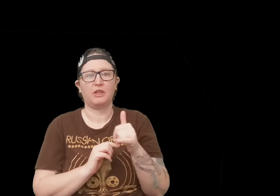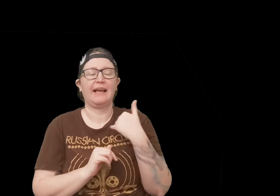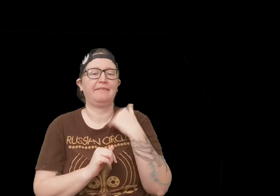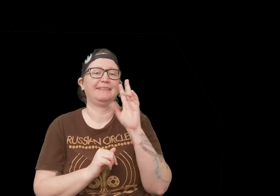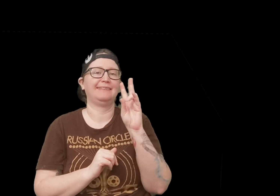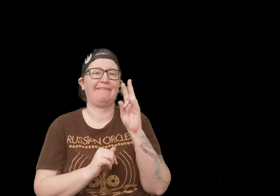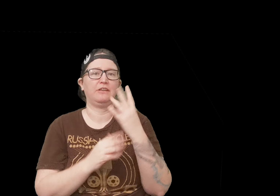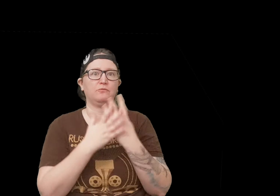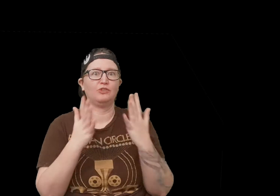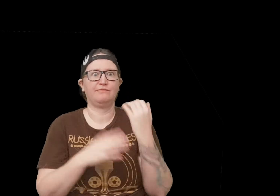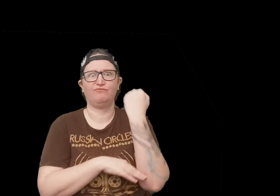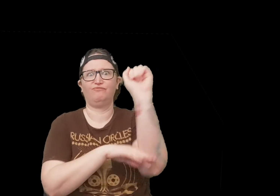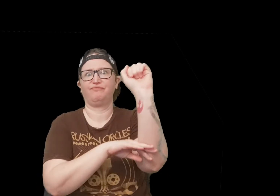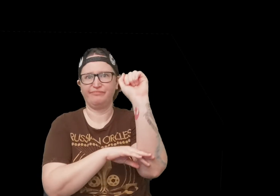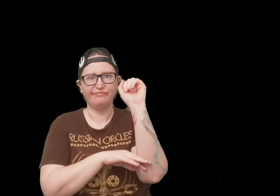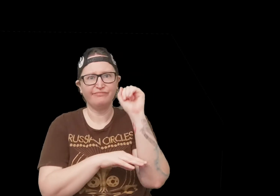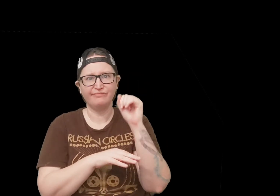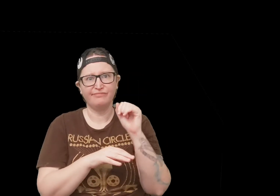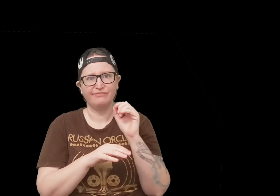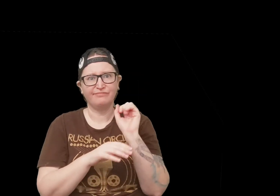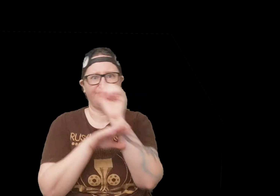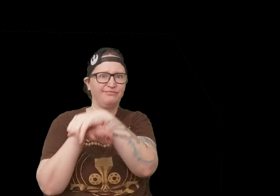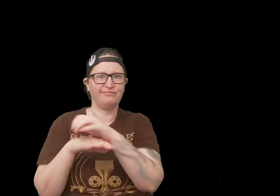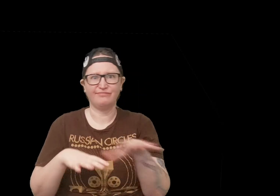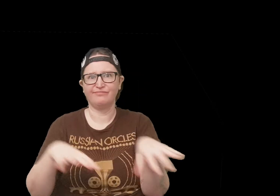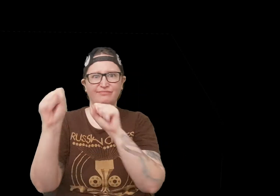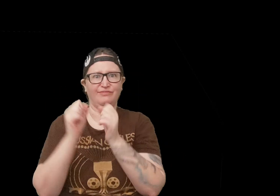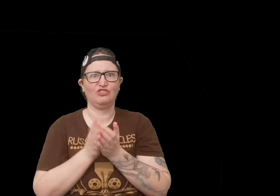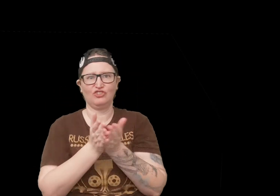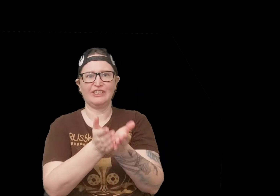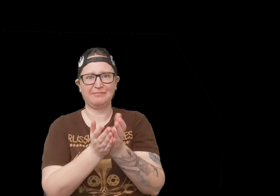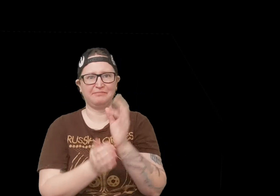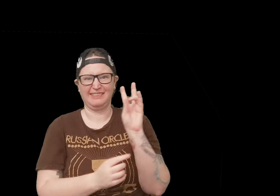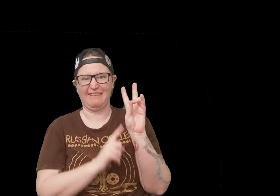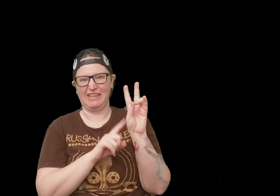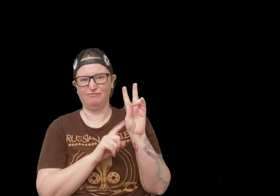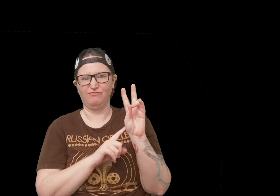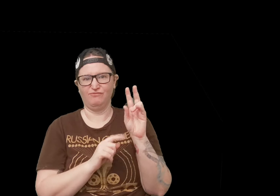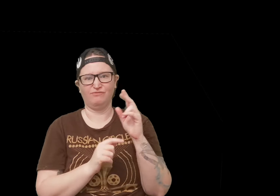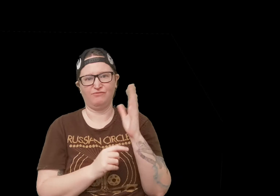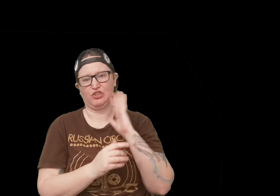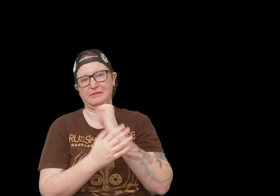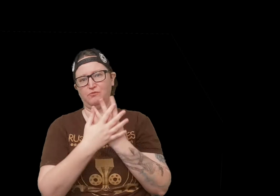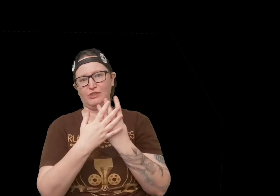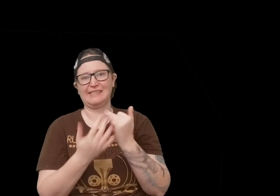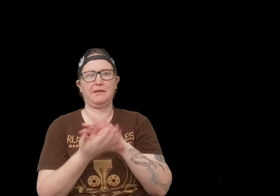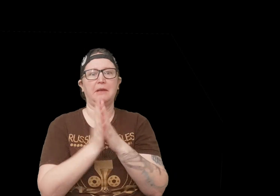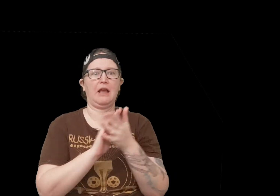and eventually there was 7 prisoners who started a rebellion trying to take over the ship. So there was 7.